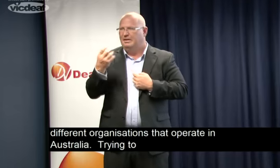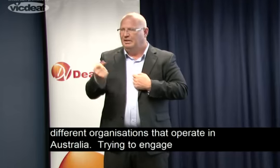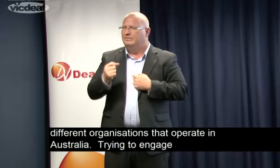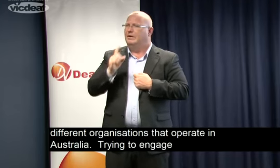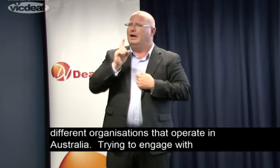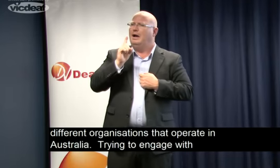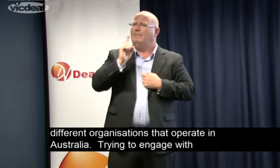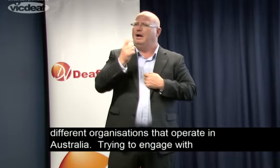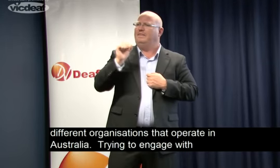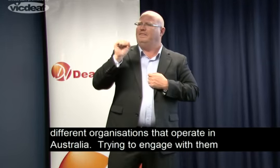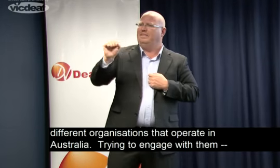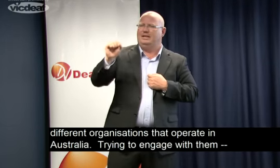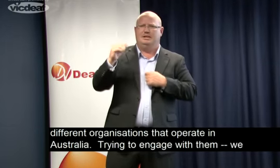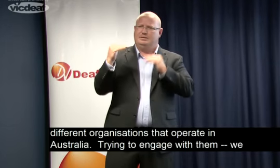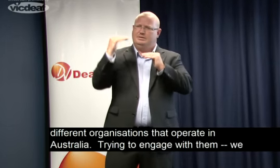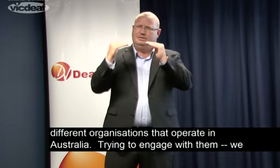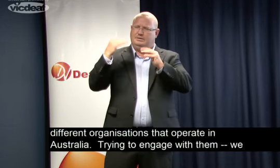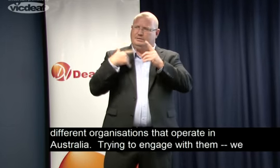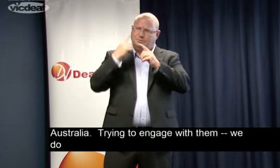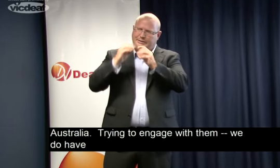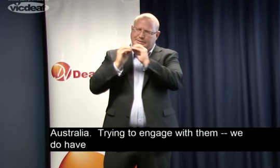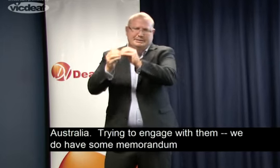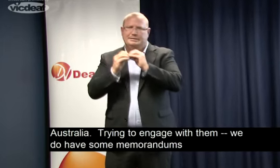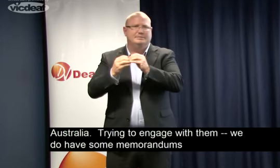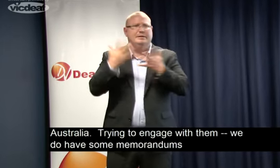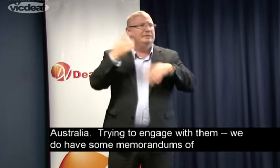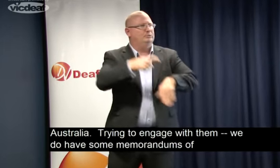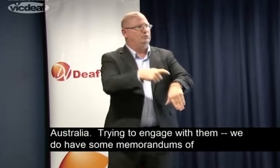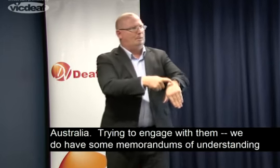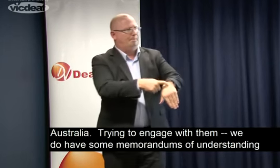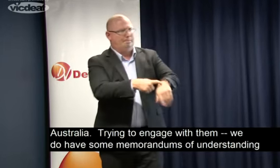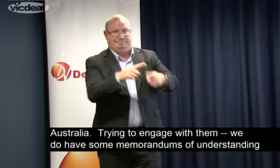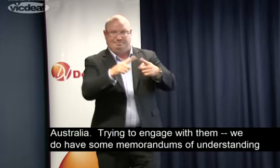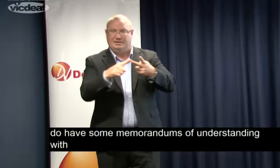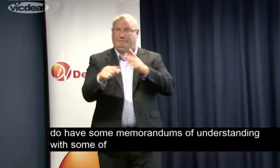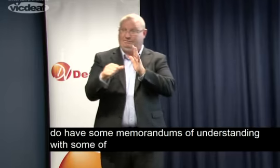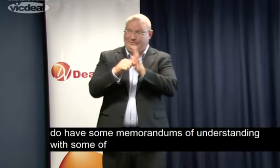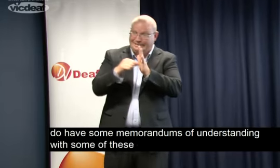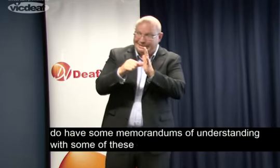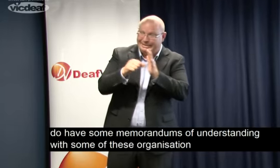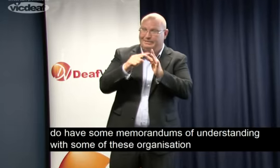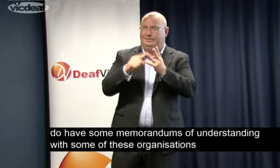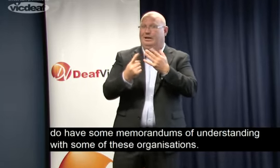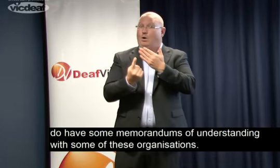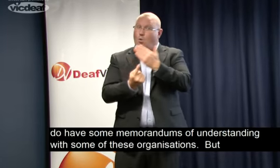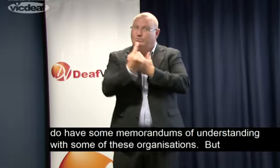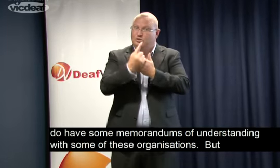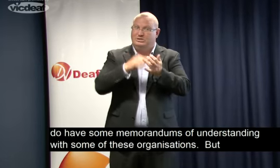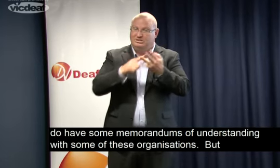organisations. But having said that, trying to negotiate takes time, as you can imagine. There's issues